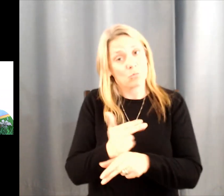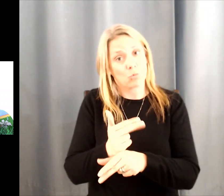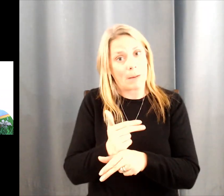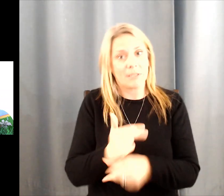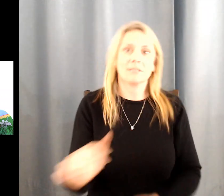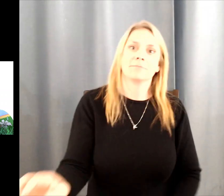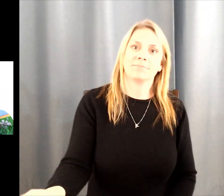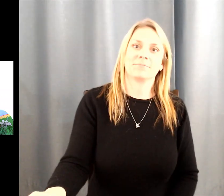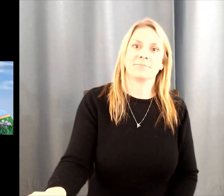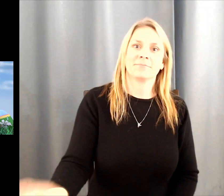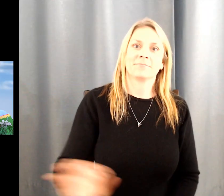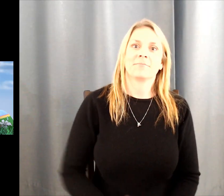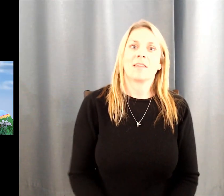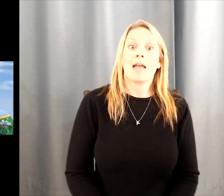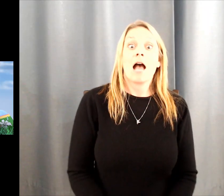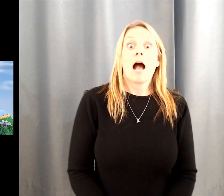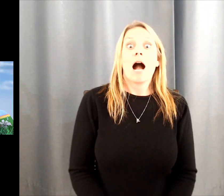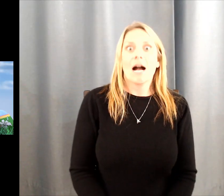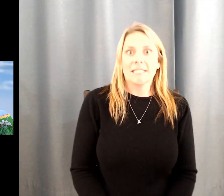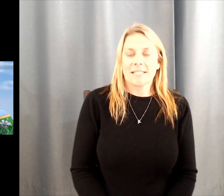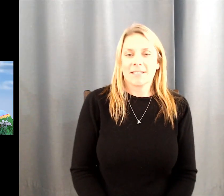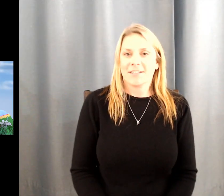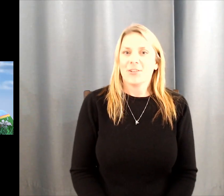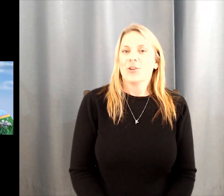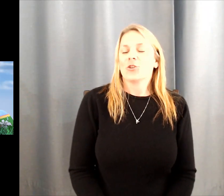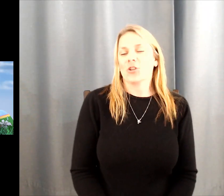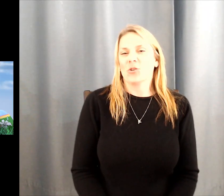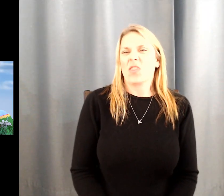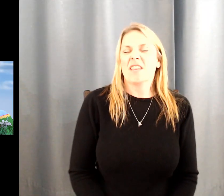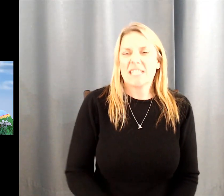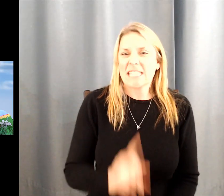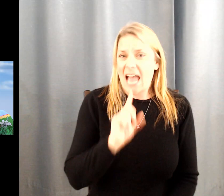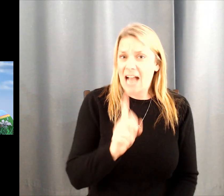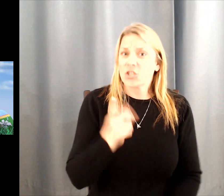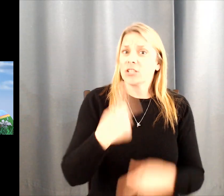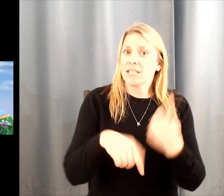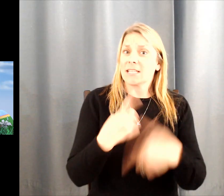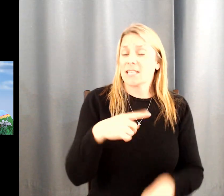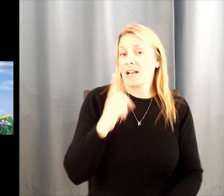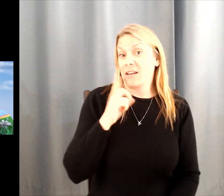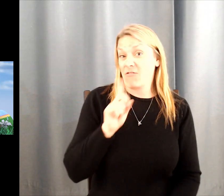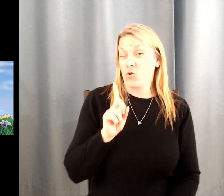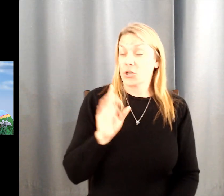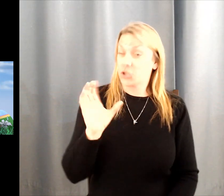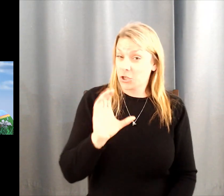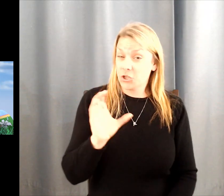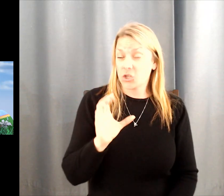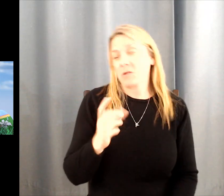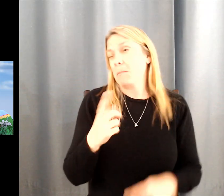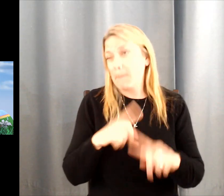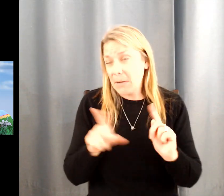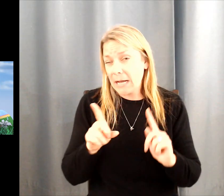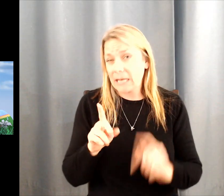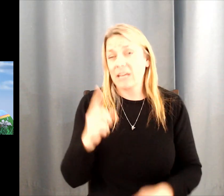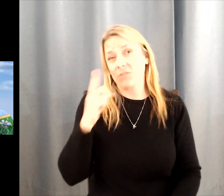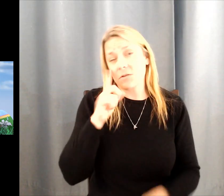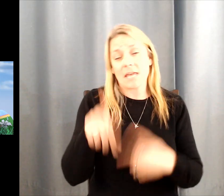Rabbit. Hunt. So this is actually the sign for search, but if you think about